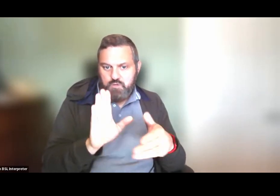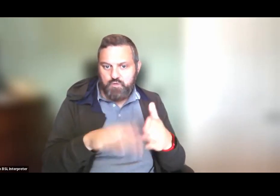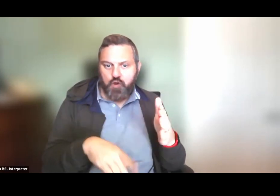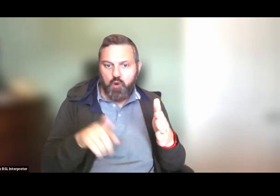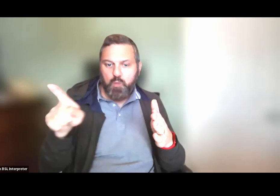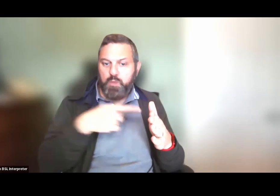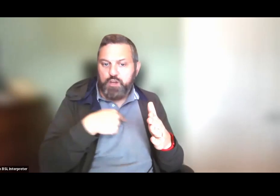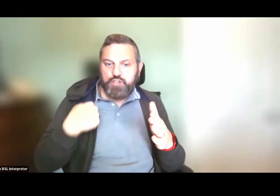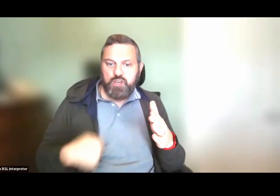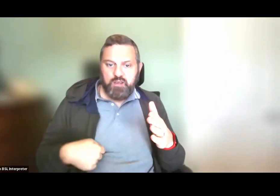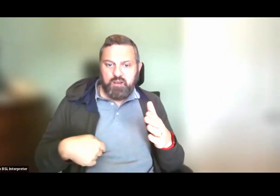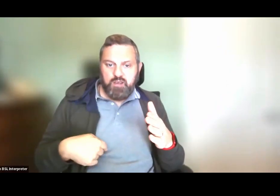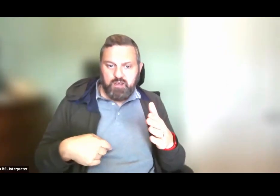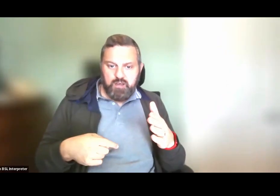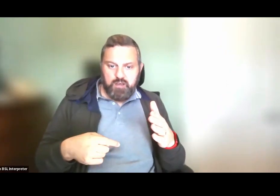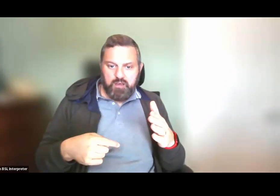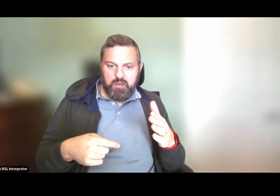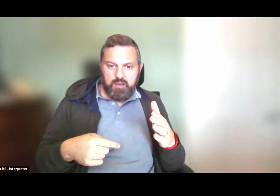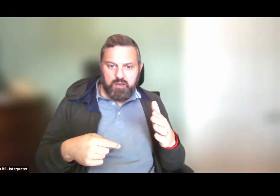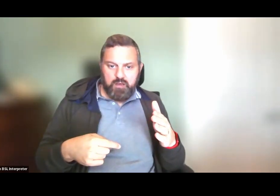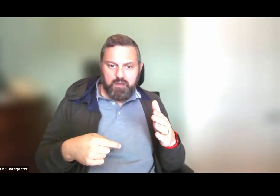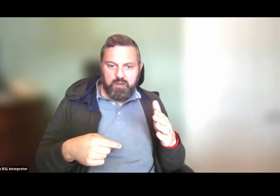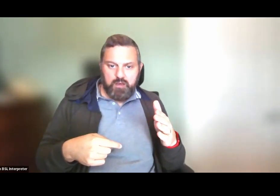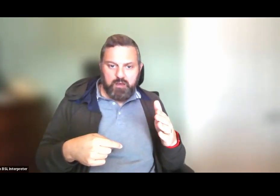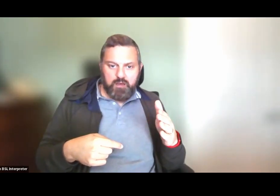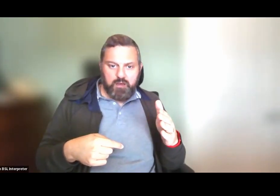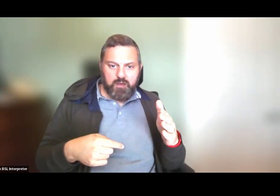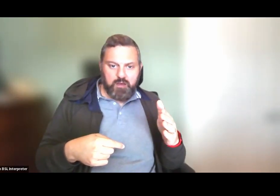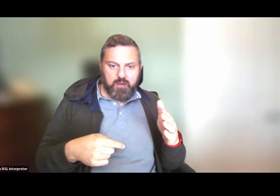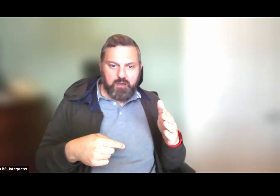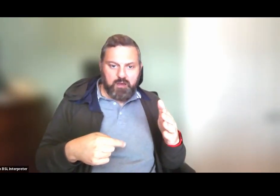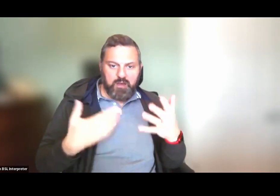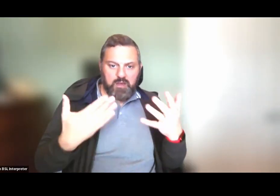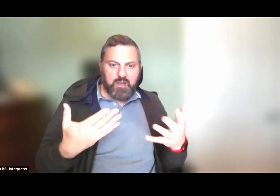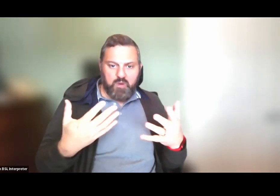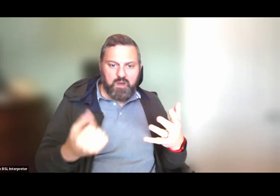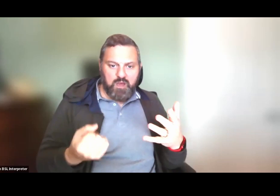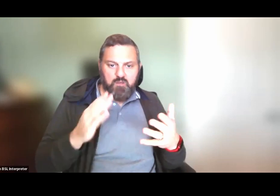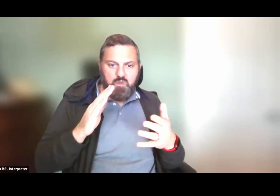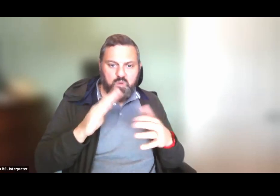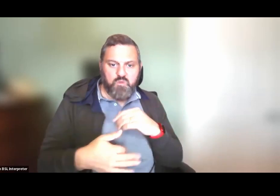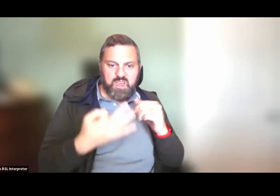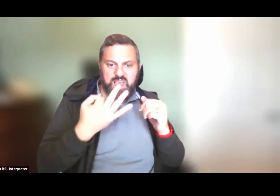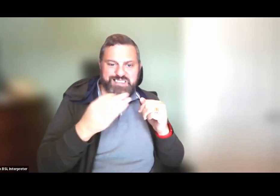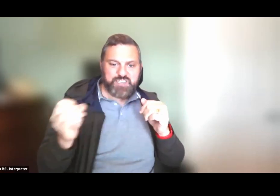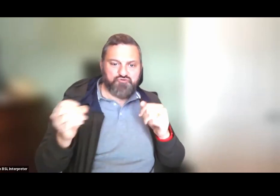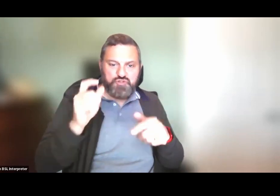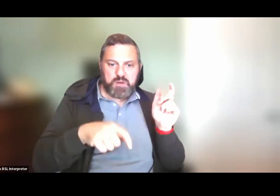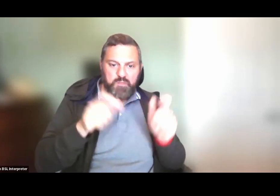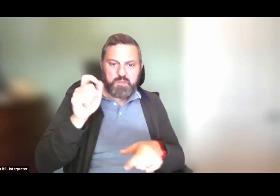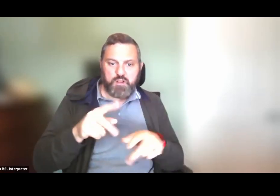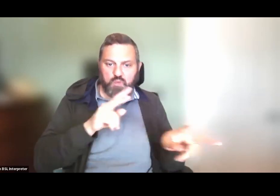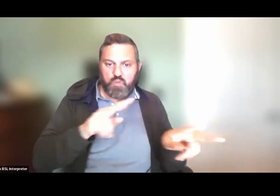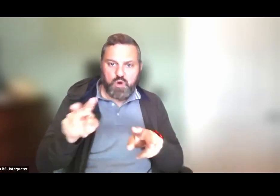and they're asking, from China, we now have more than 800 people watching this live. How many